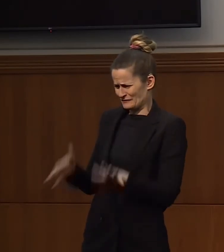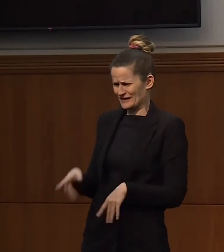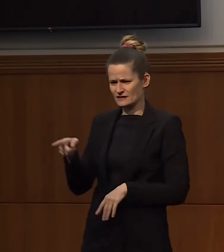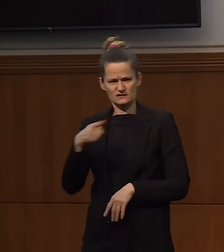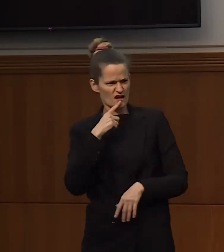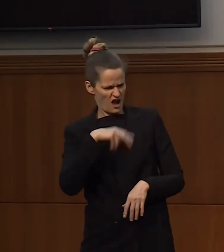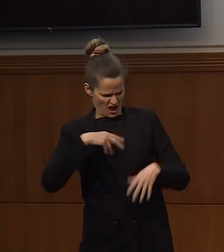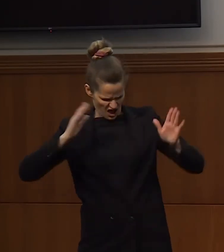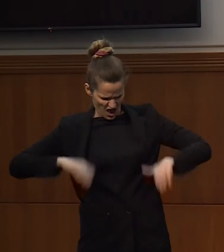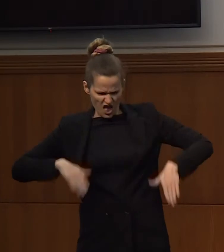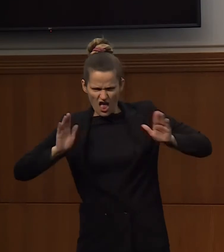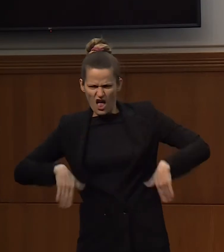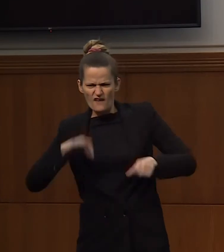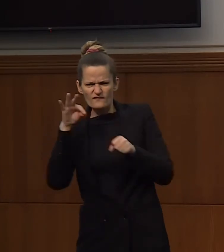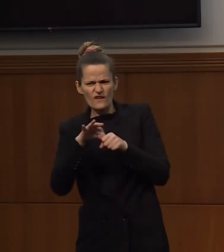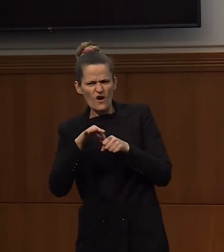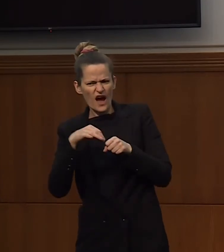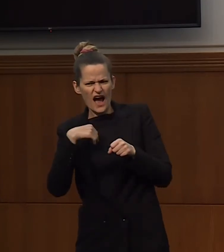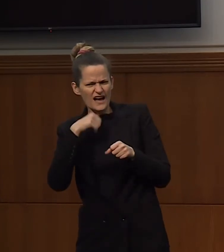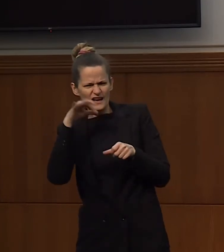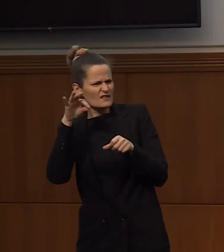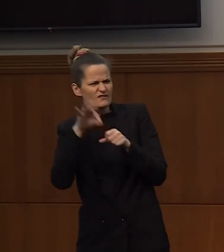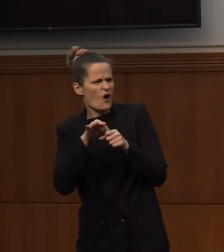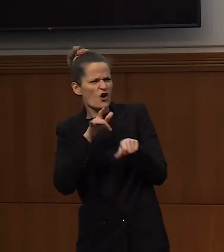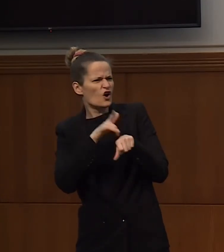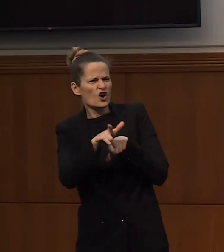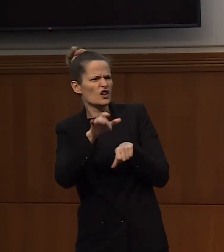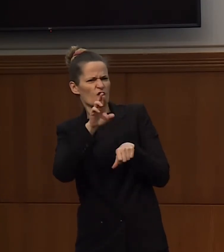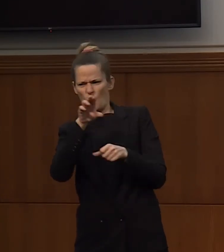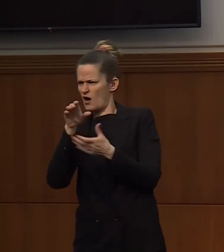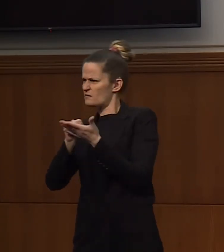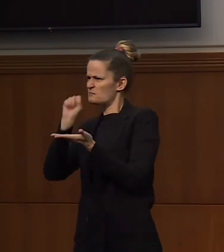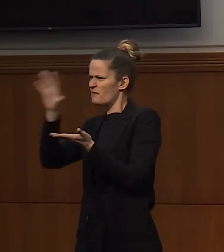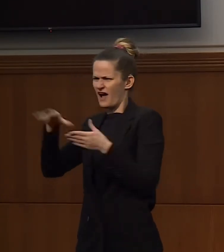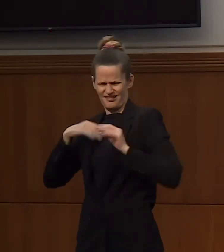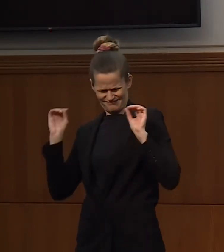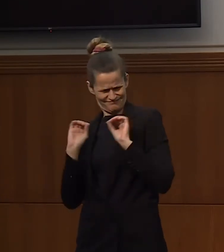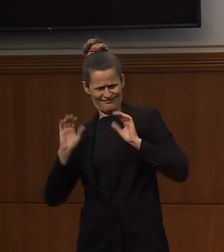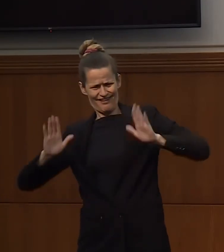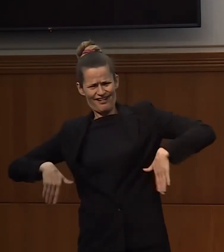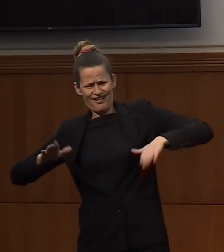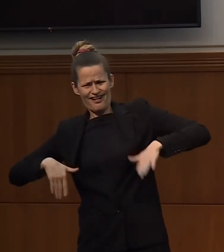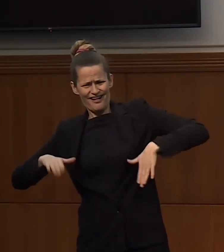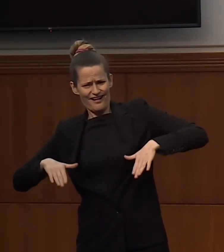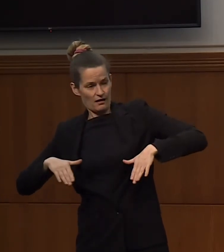early voting or in through the mail-in ballot. Have you heard of this issue? And if so, have you